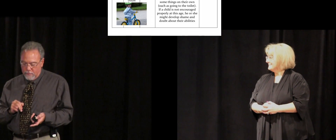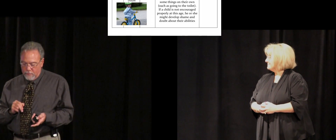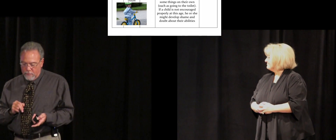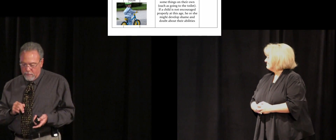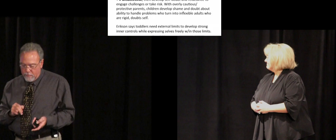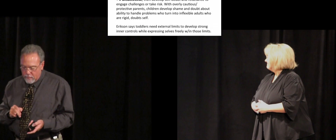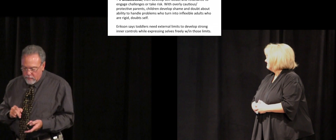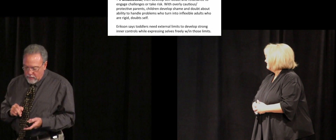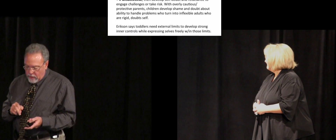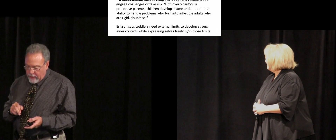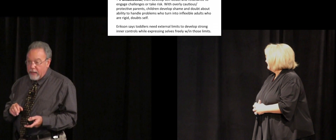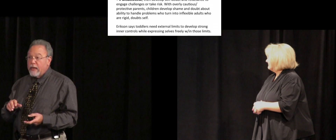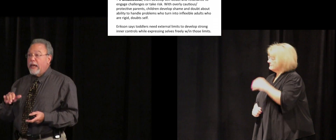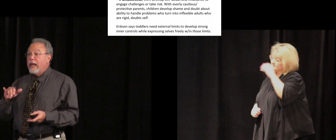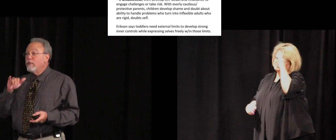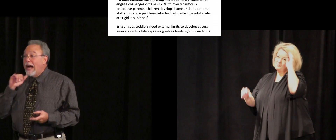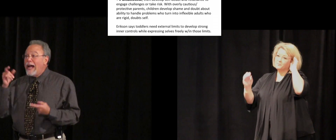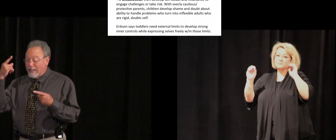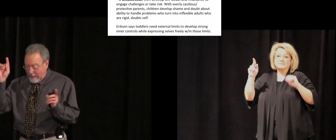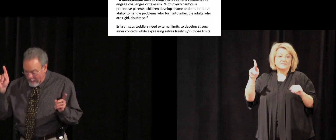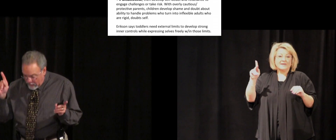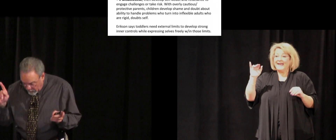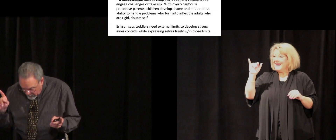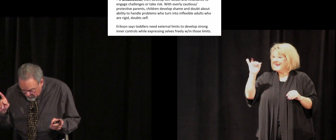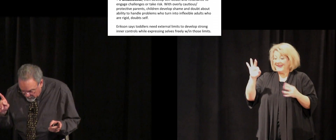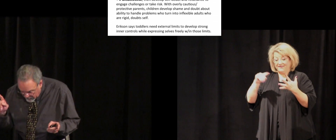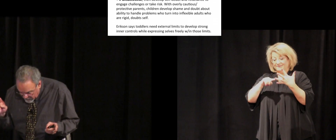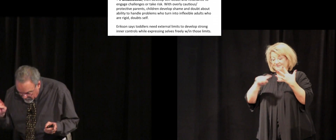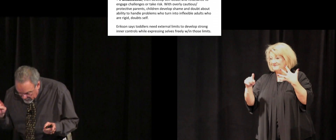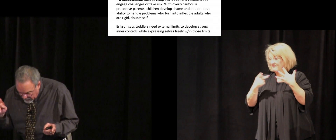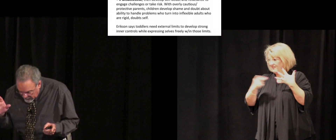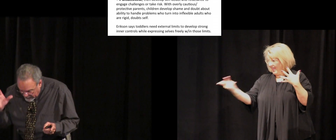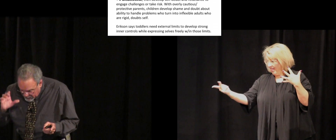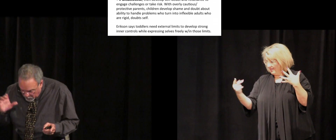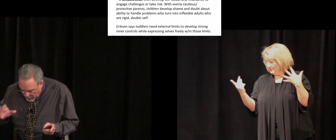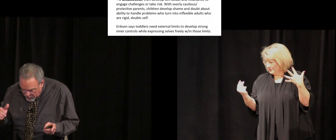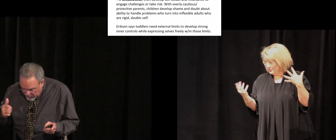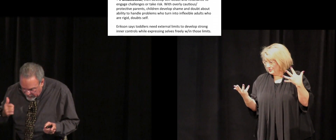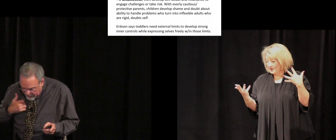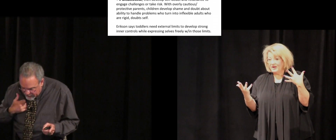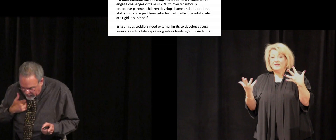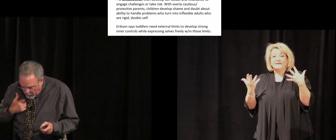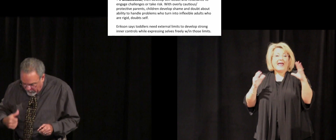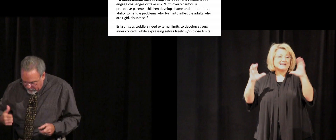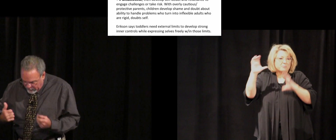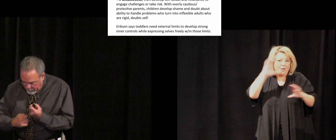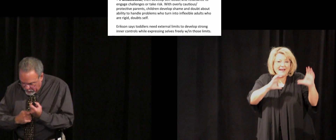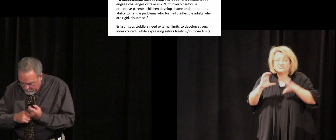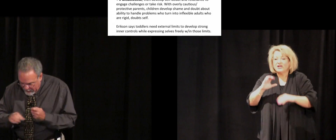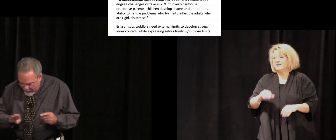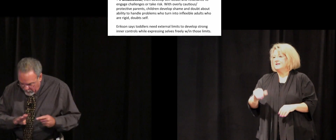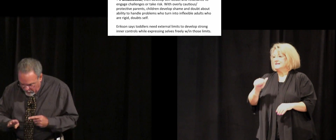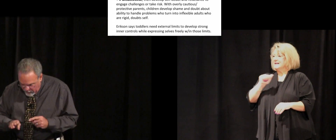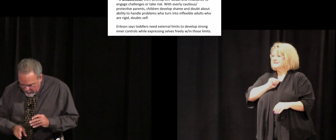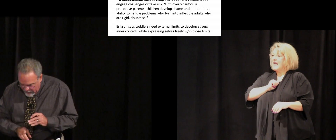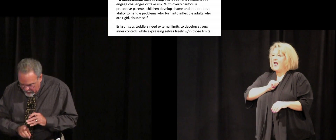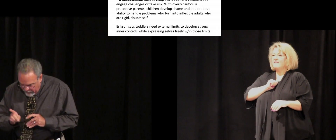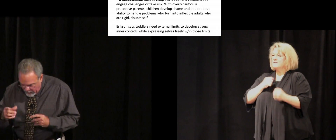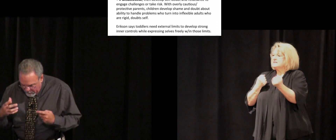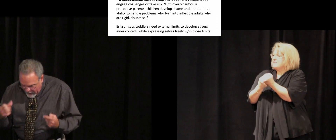Social being. Developing a sense of individual purpose through trial and error.